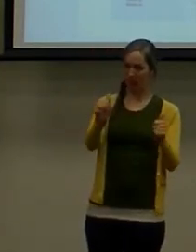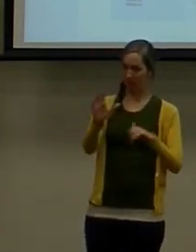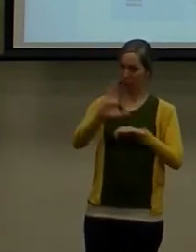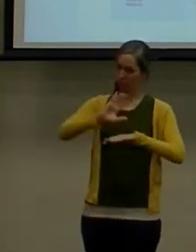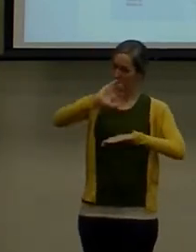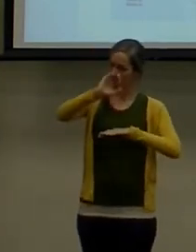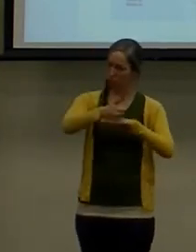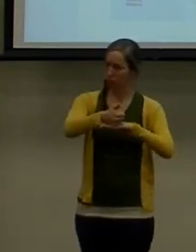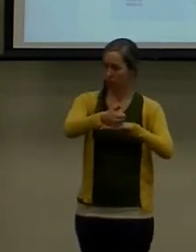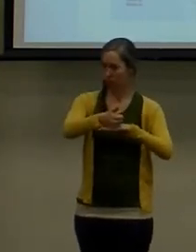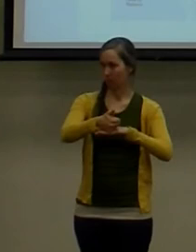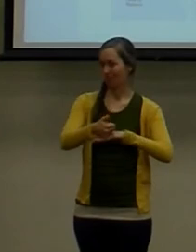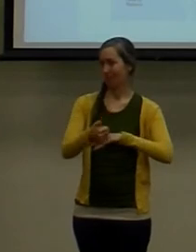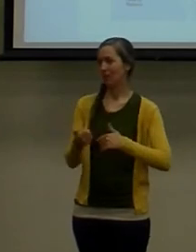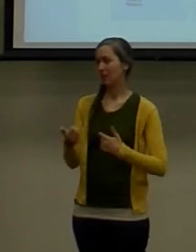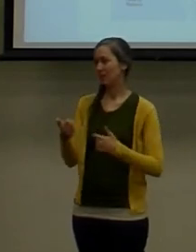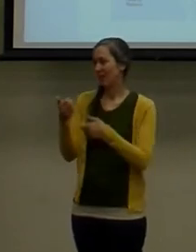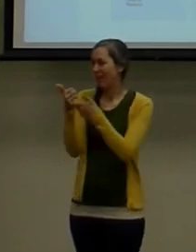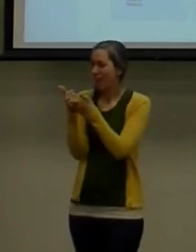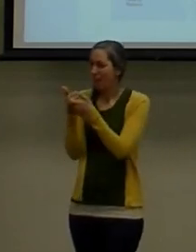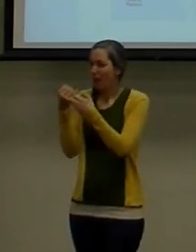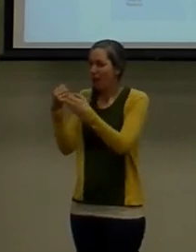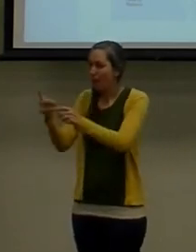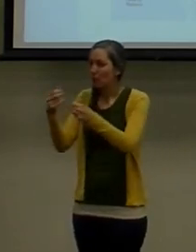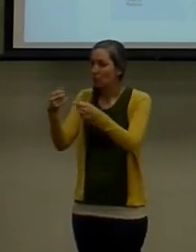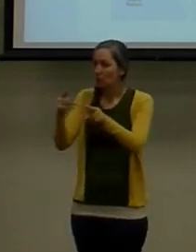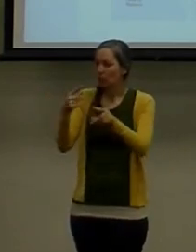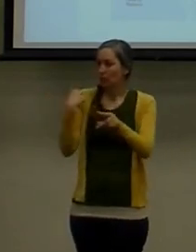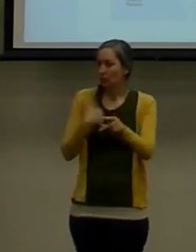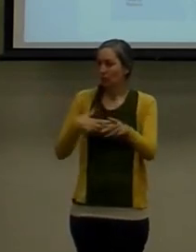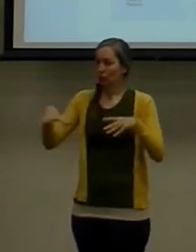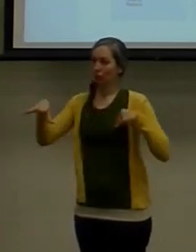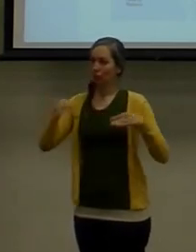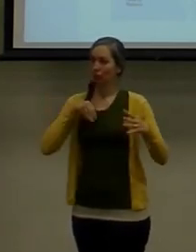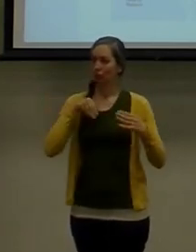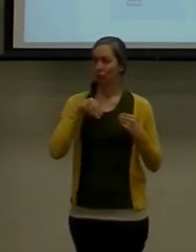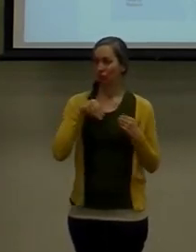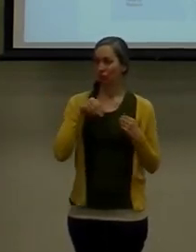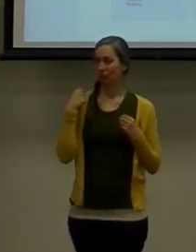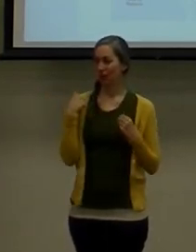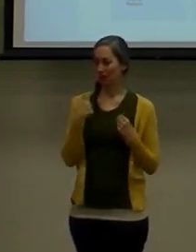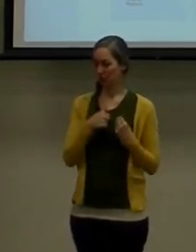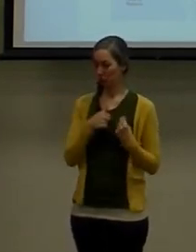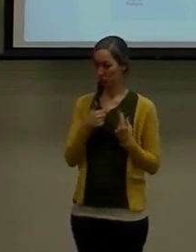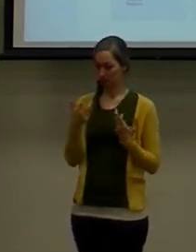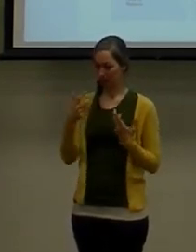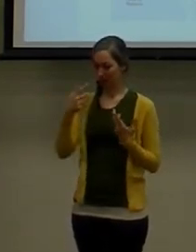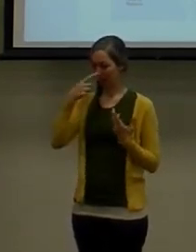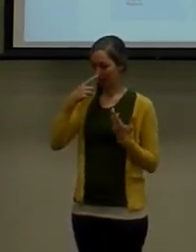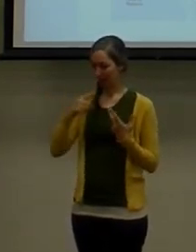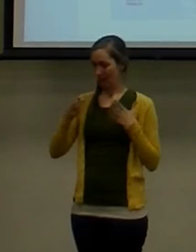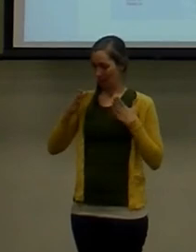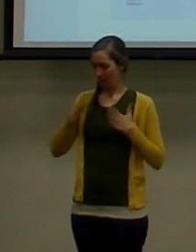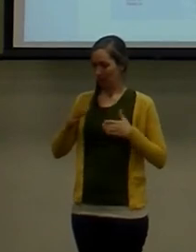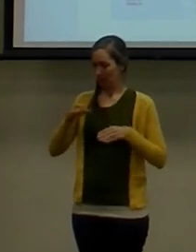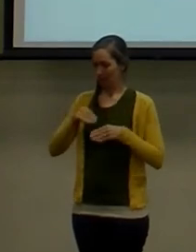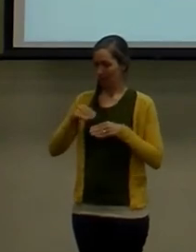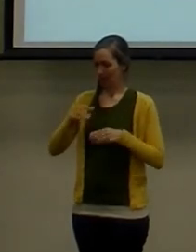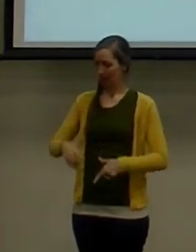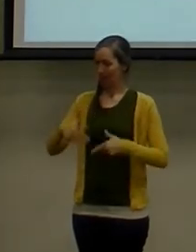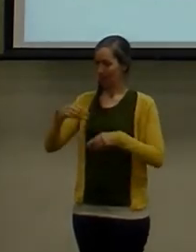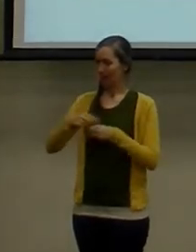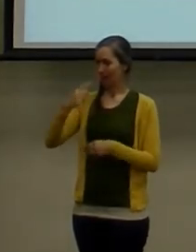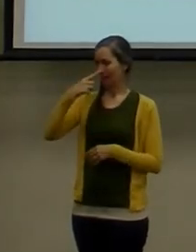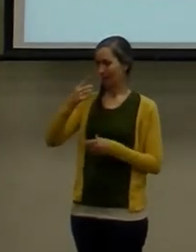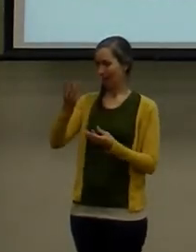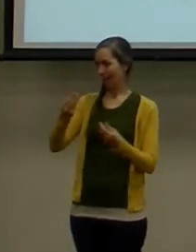So we take every opportunity as a Thai who live in Thailand to spread the kingdom.